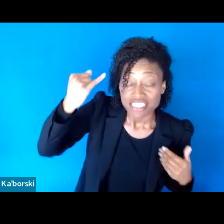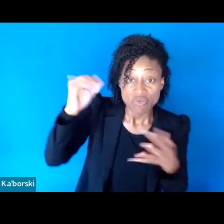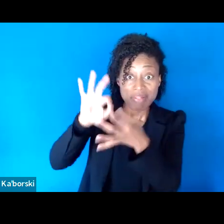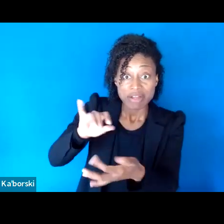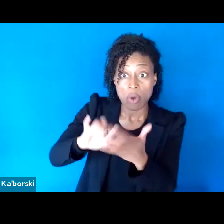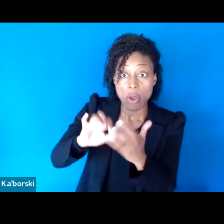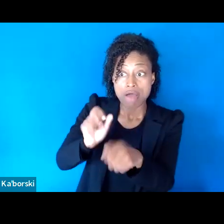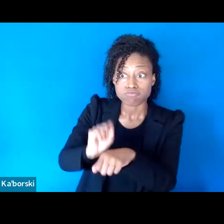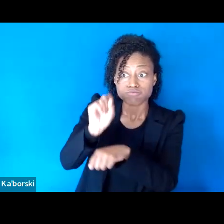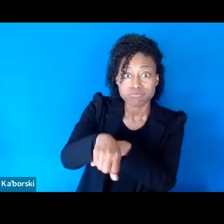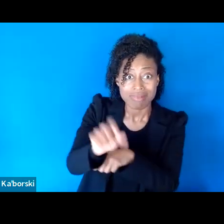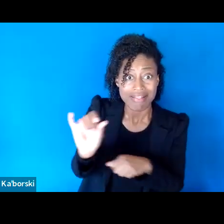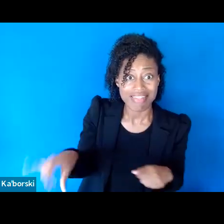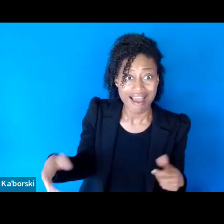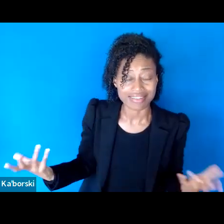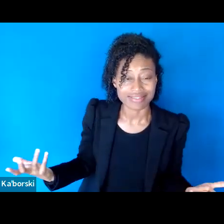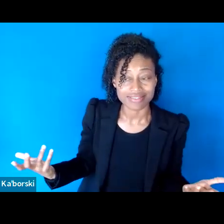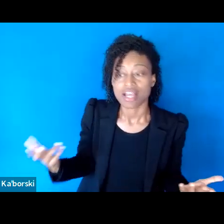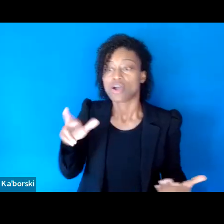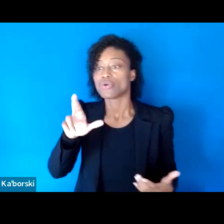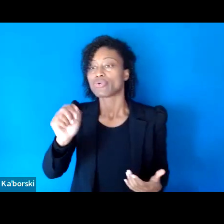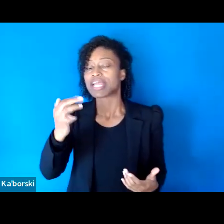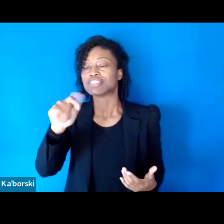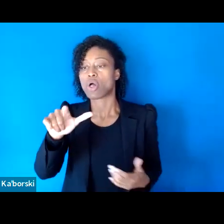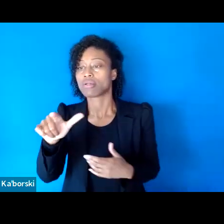chat, um, Rachel says,